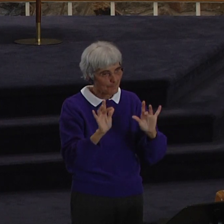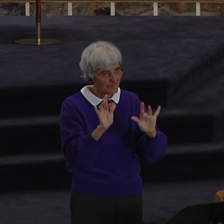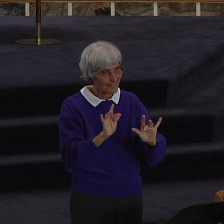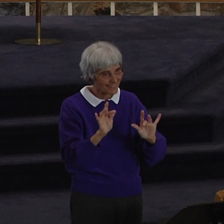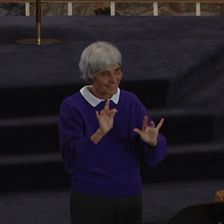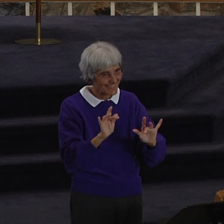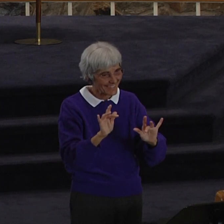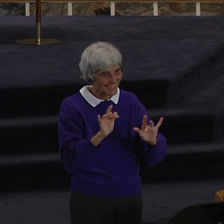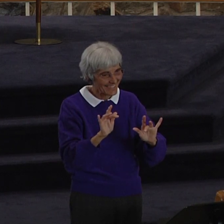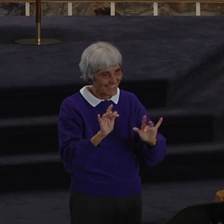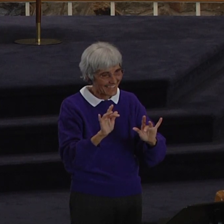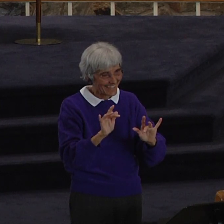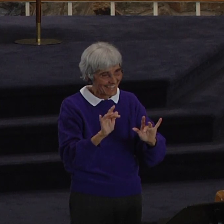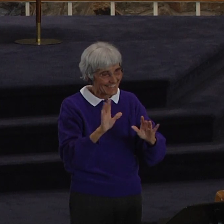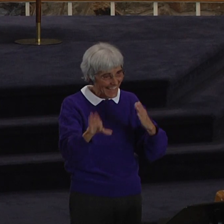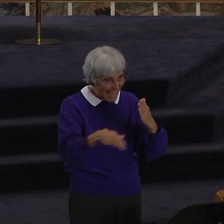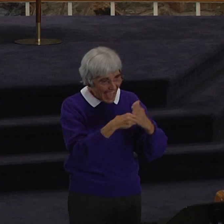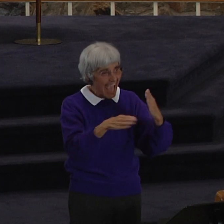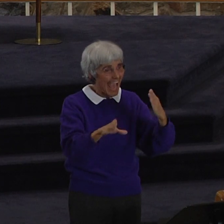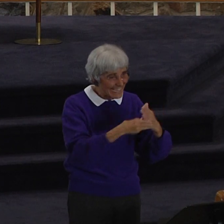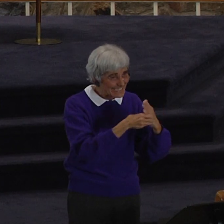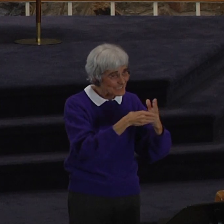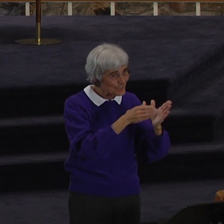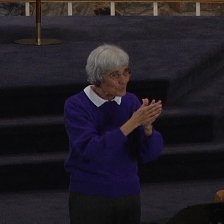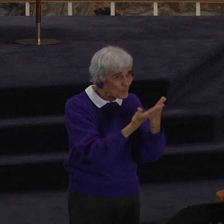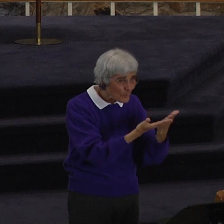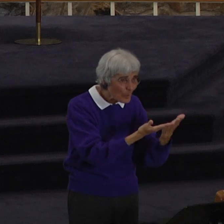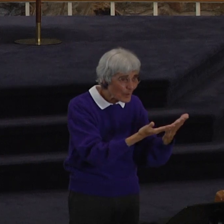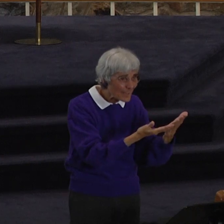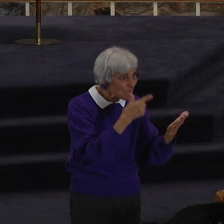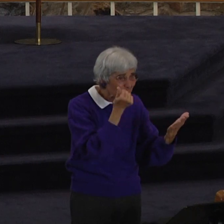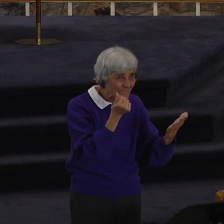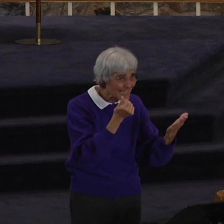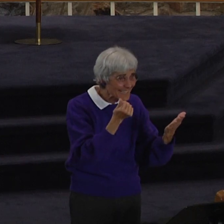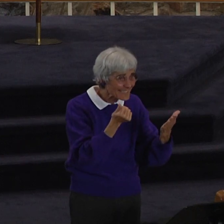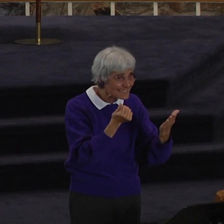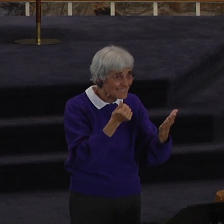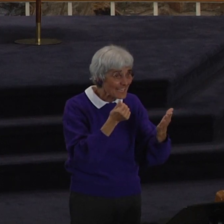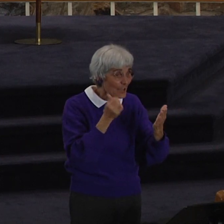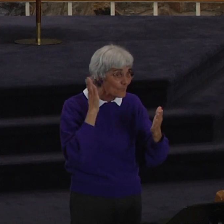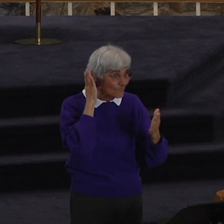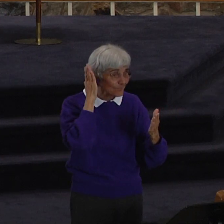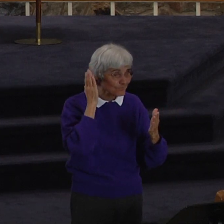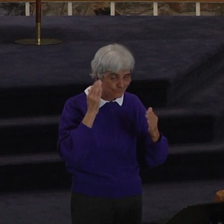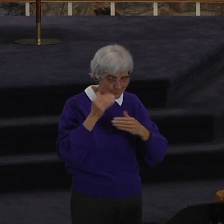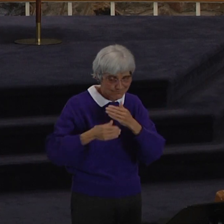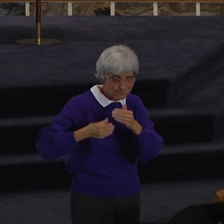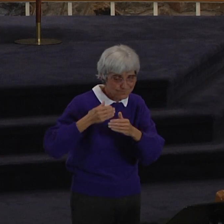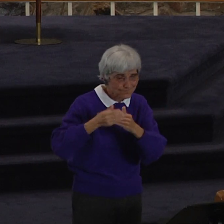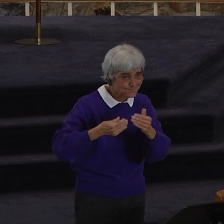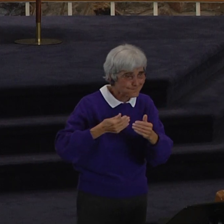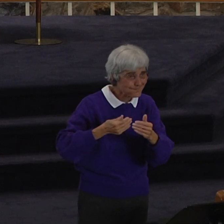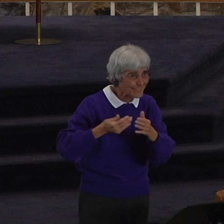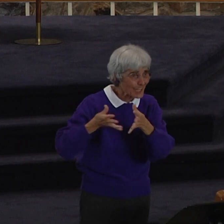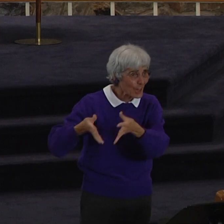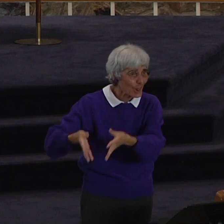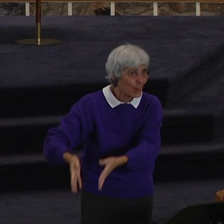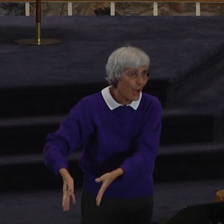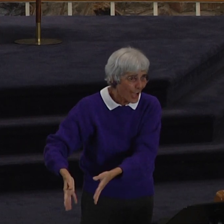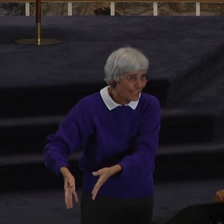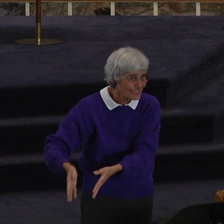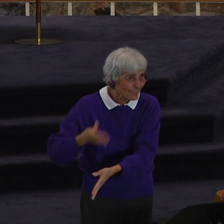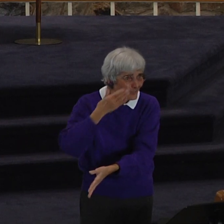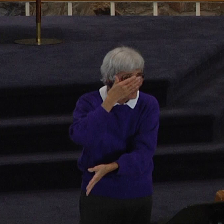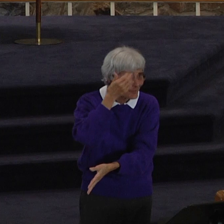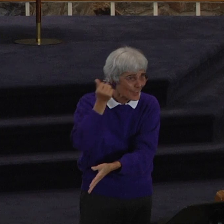even the United States Army has realized that leaders, as we become self-centered,